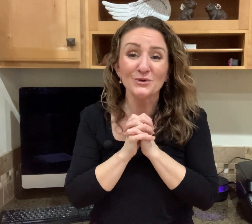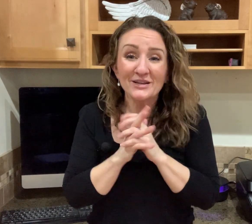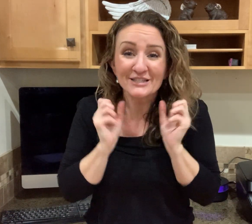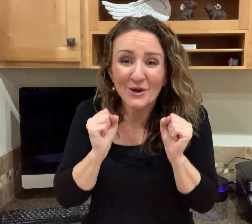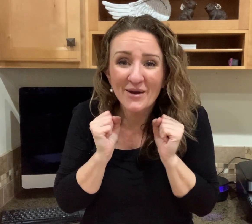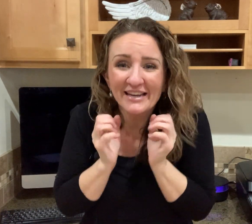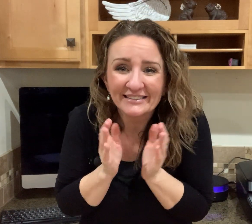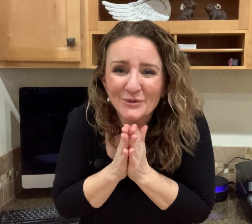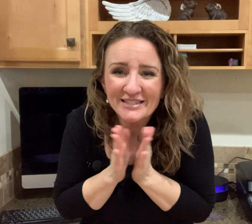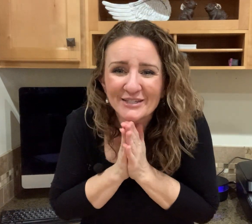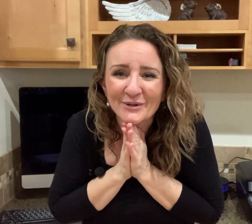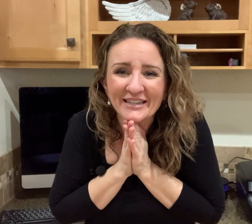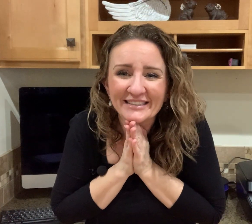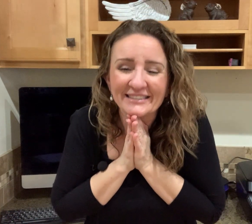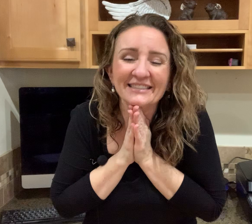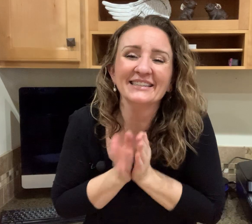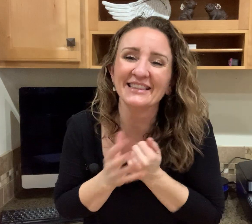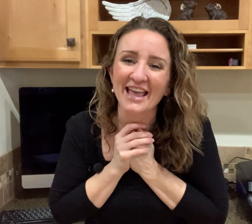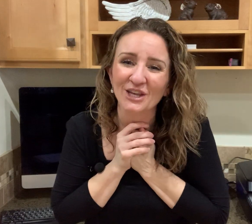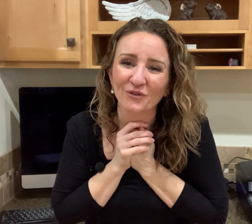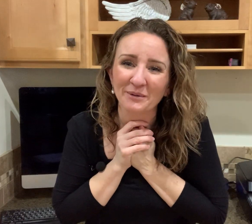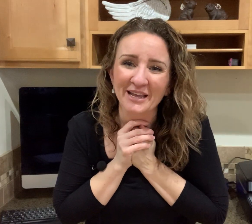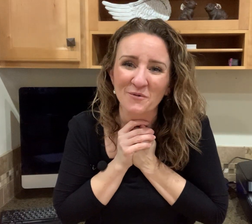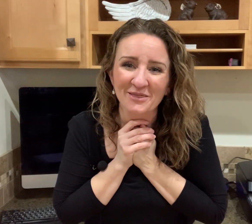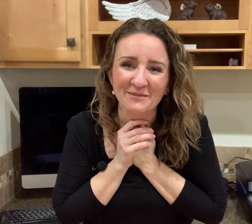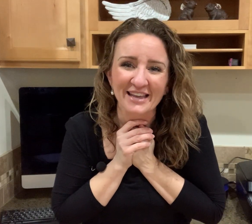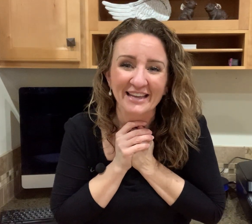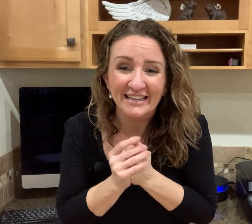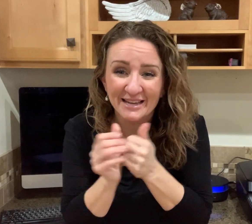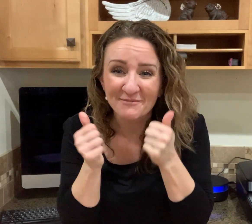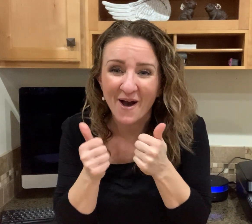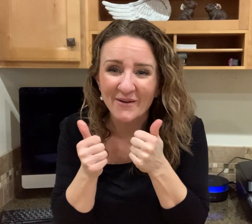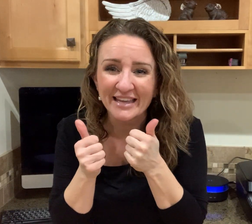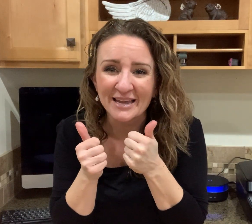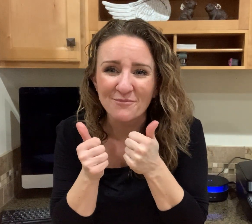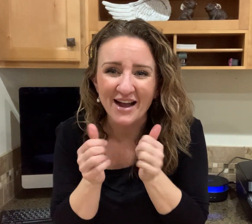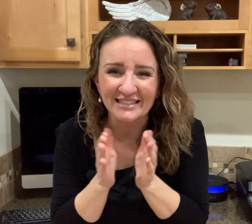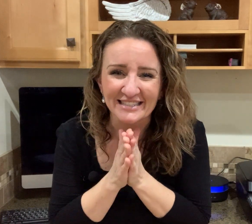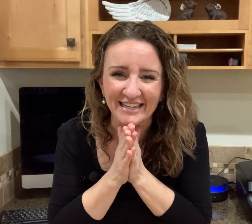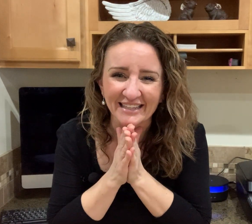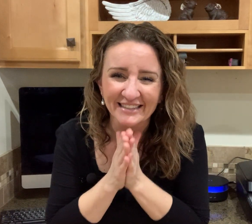can do it. You can do it. Thank you for being with me. Keep going. Keep practicing.